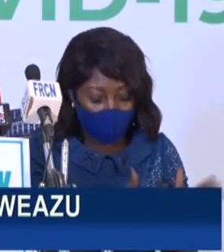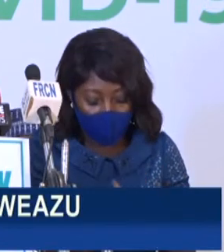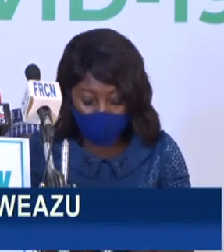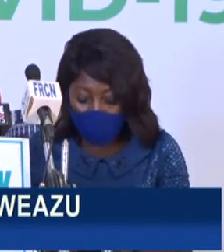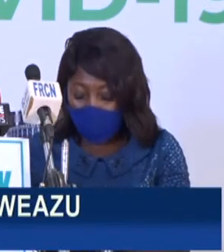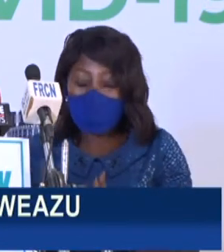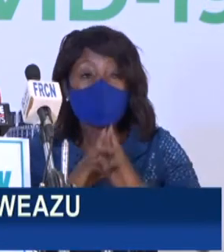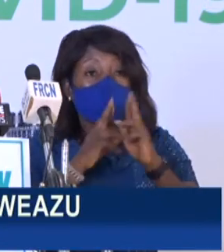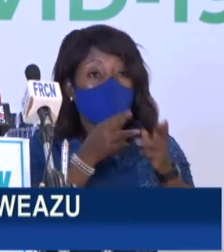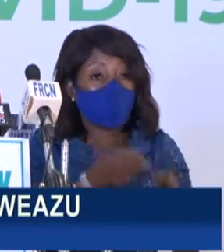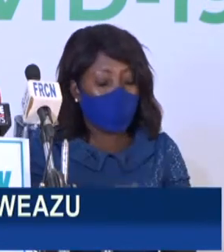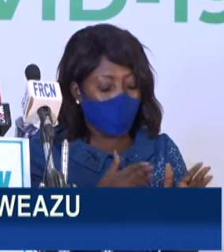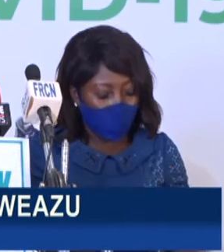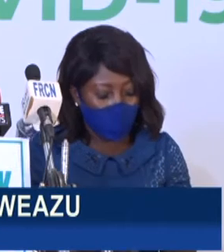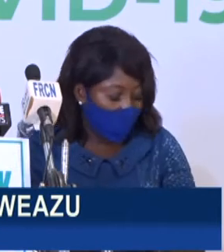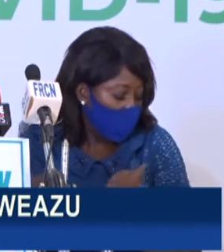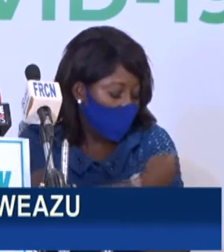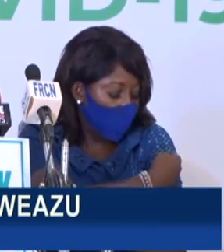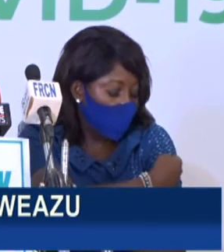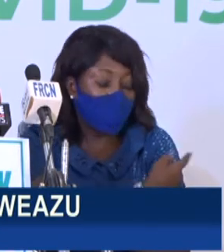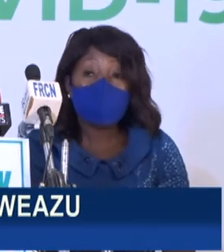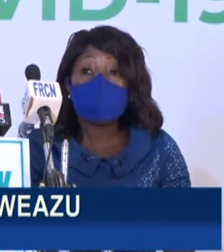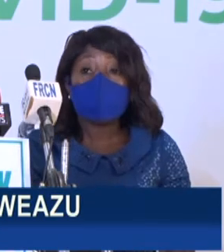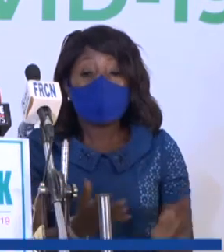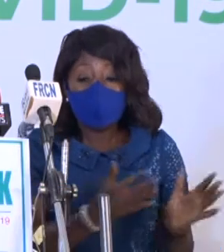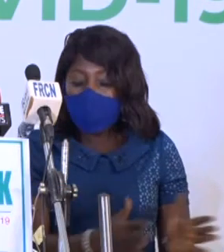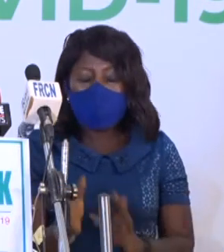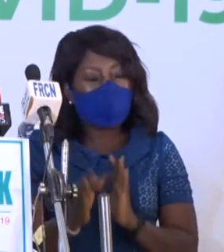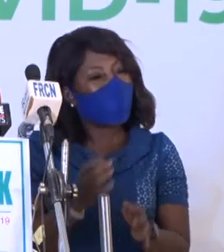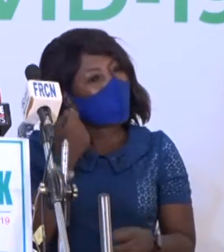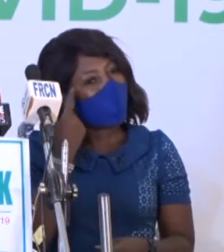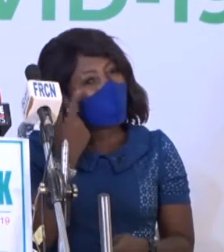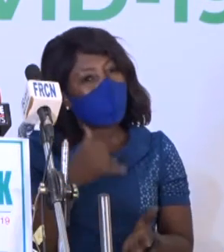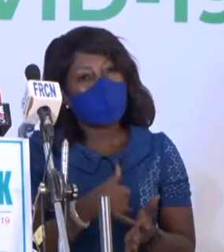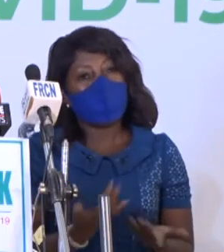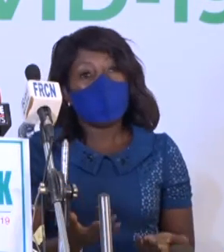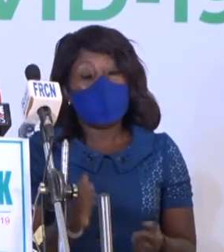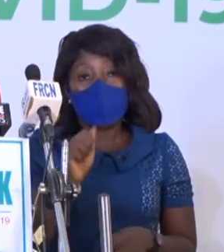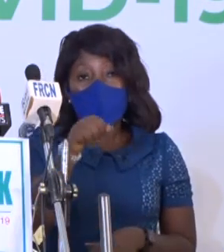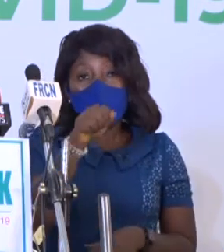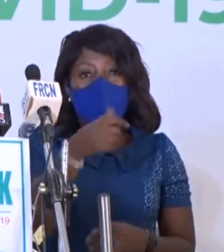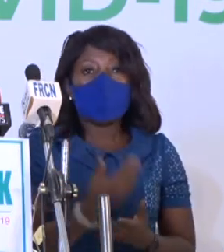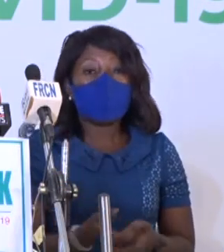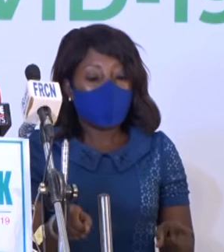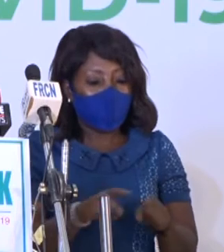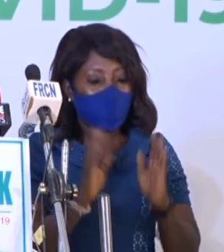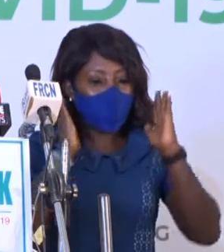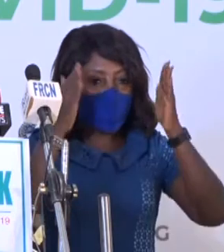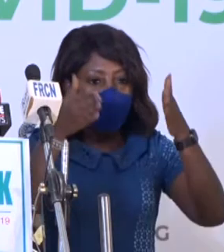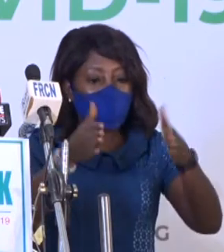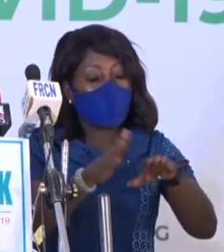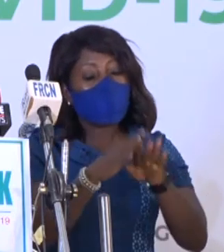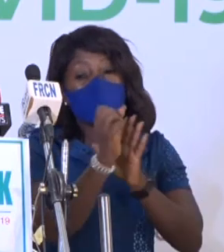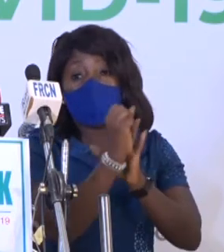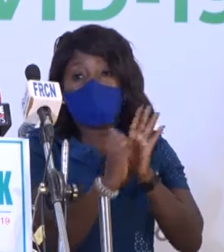the response, plan for vaccination, is if we understand the burden of disease in Nigeria. So yes, as we focus on the states